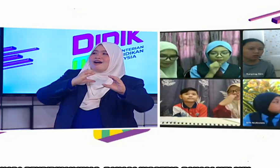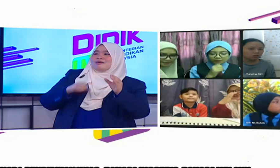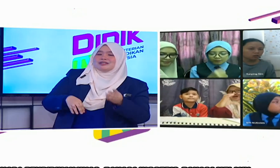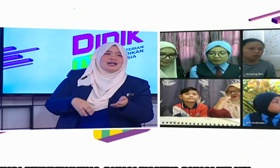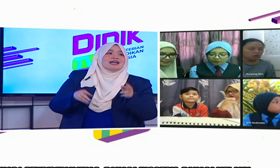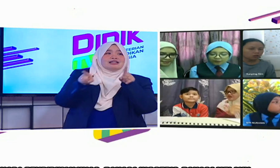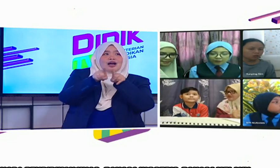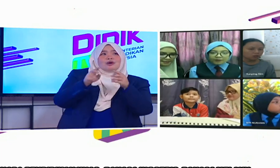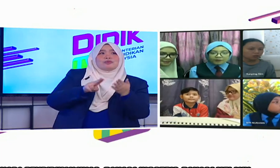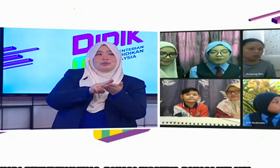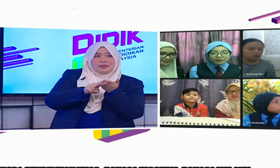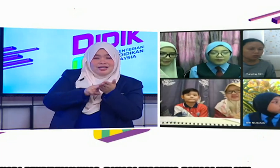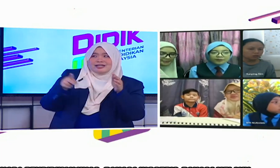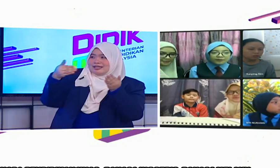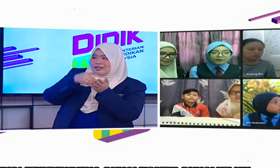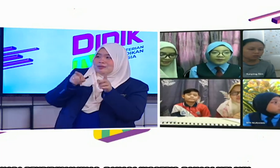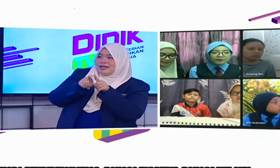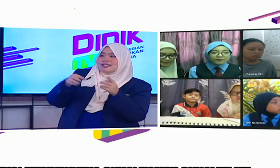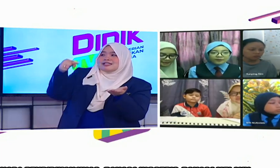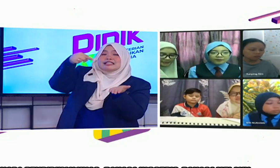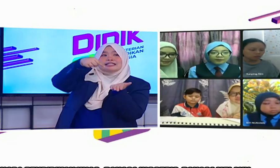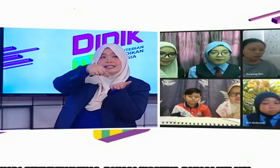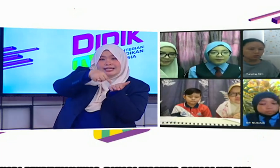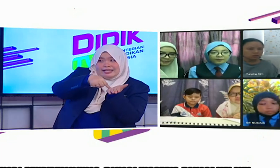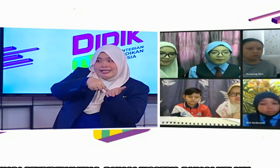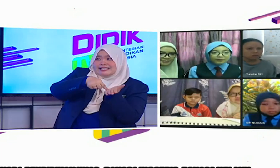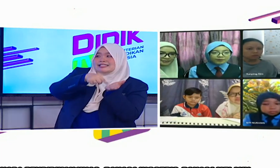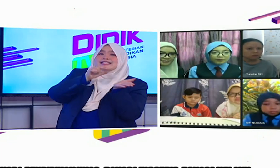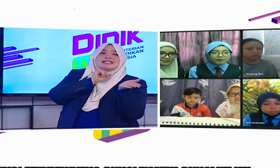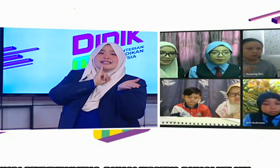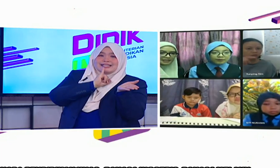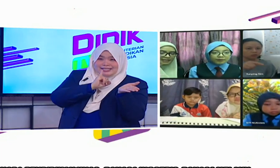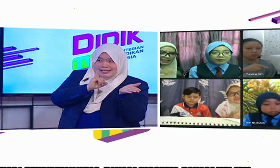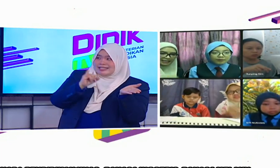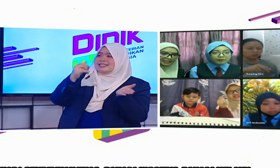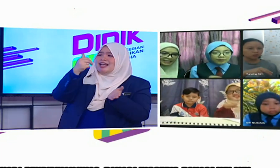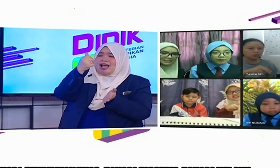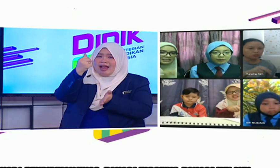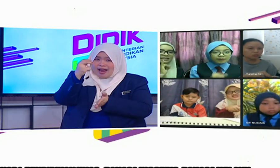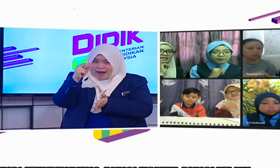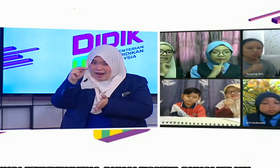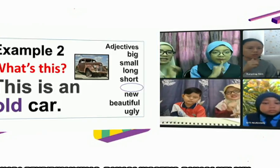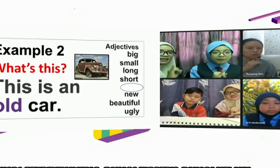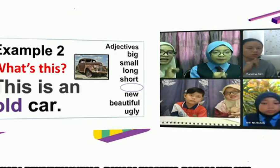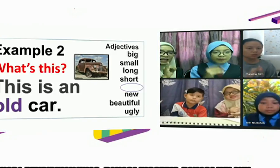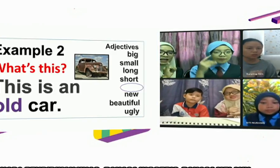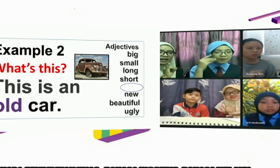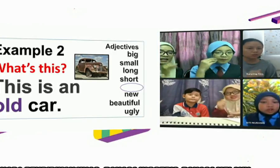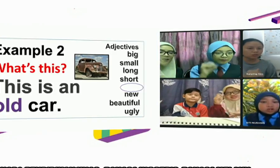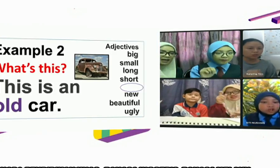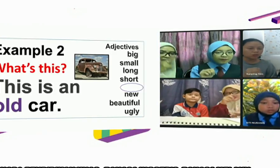Old car. Okay. Now, read again together. This is